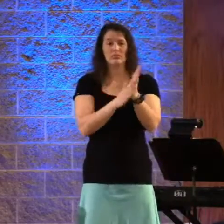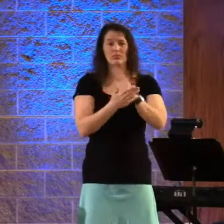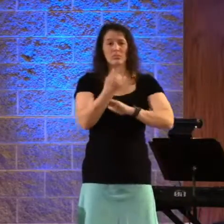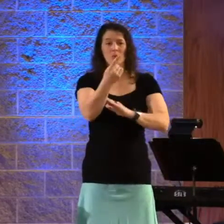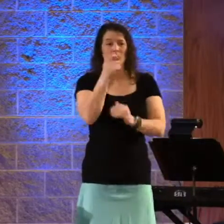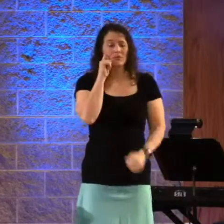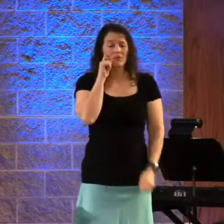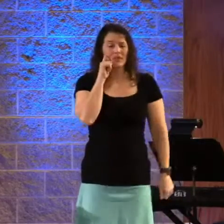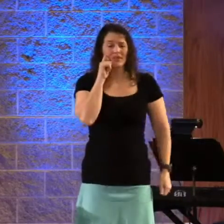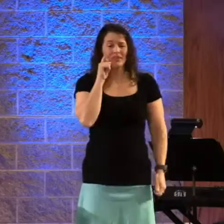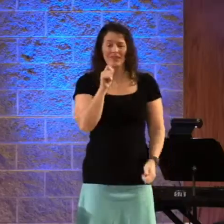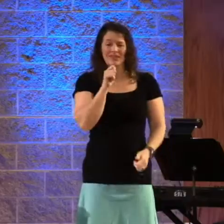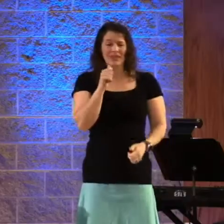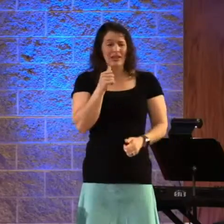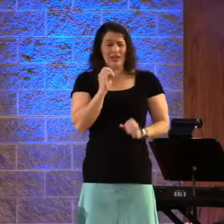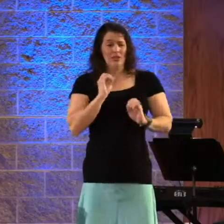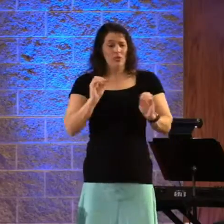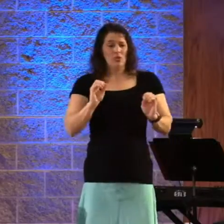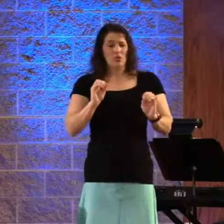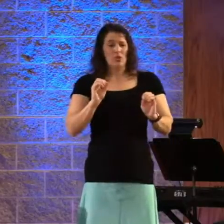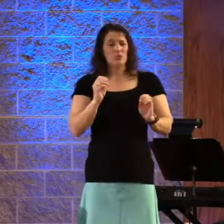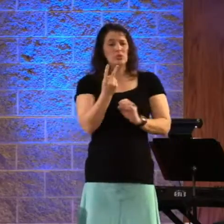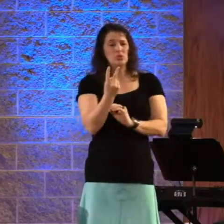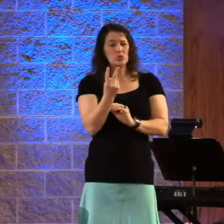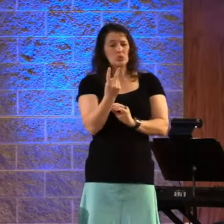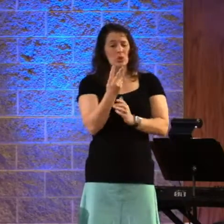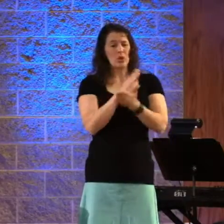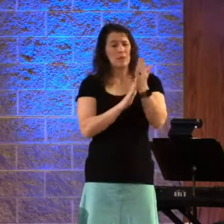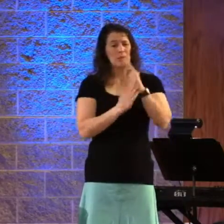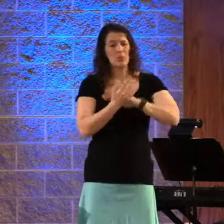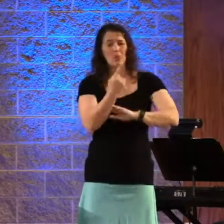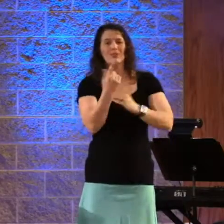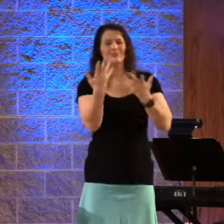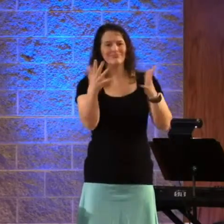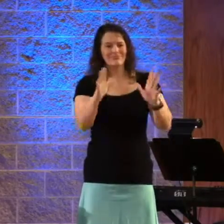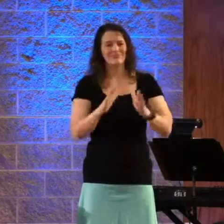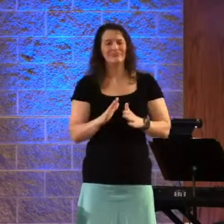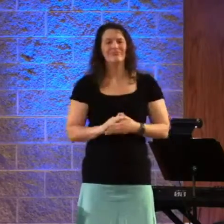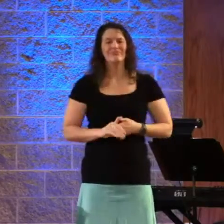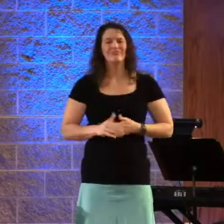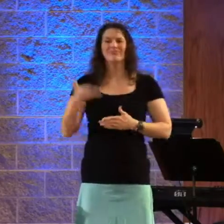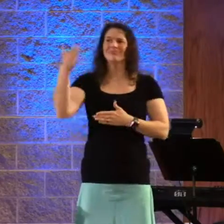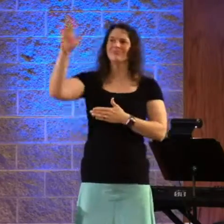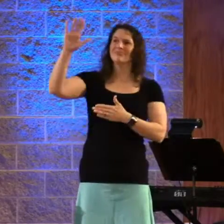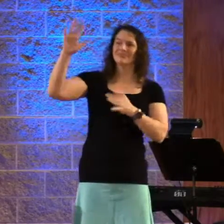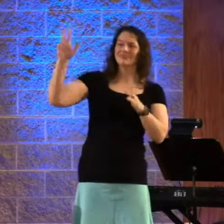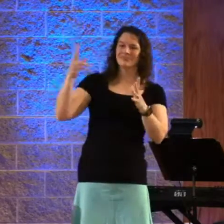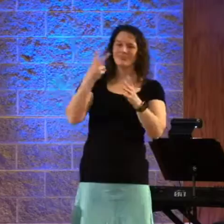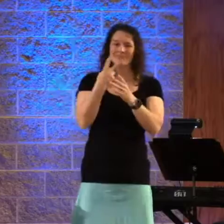but one. Therefore, what God has joined, let man not separate.